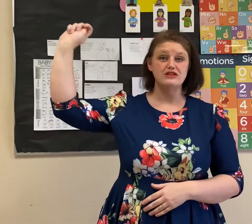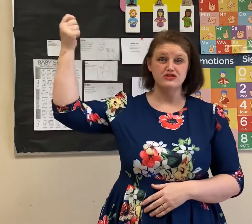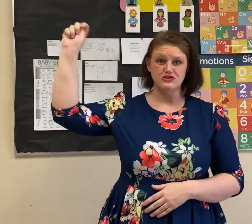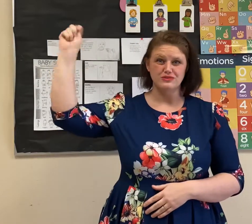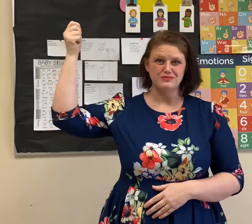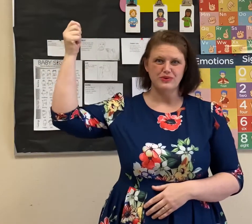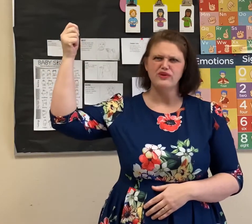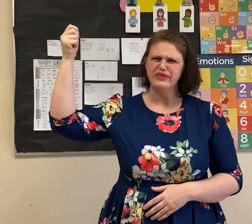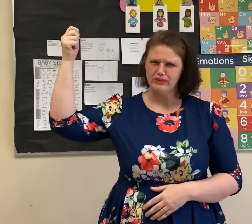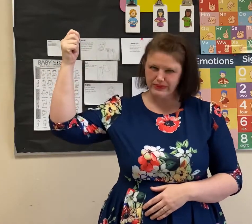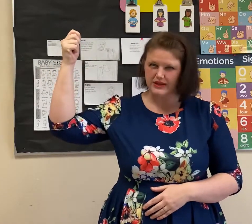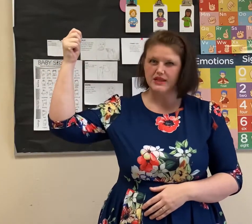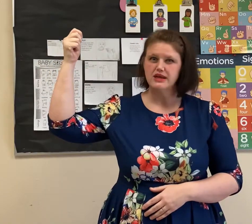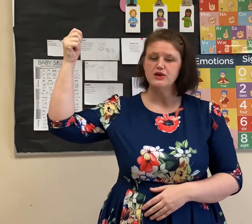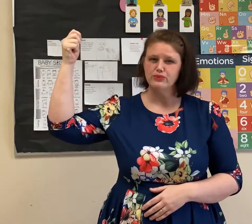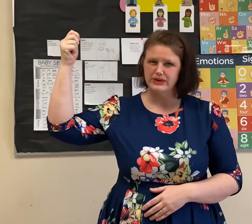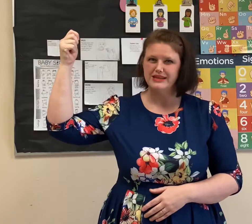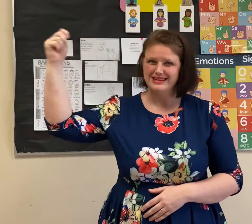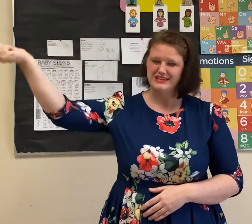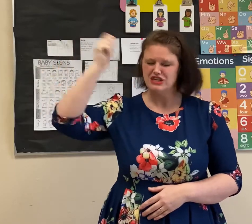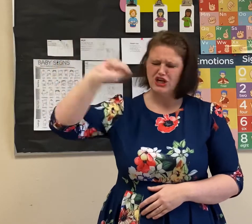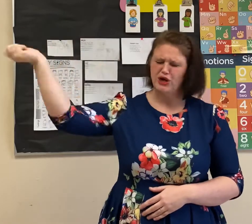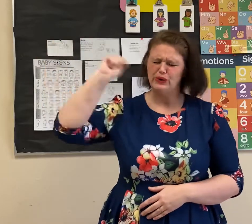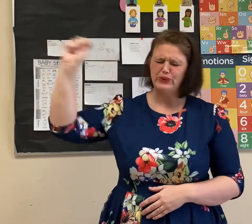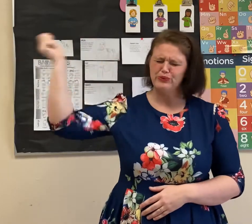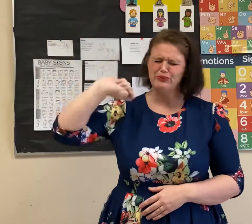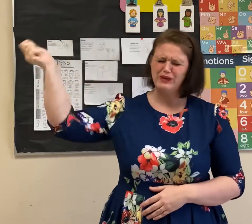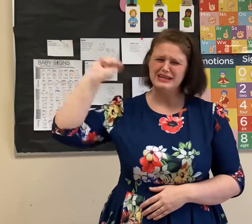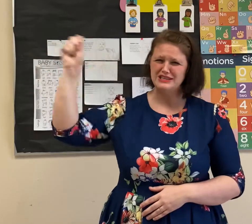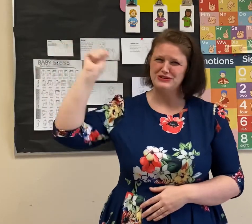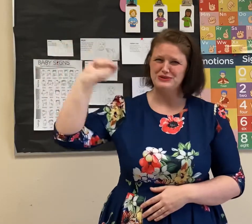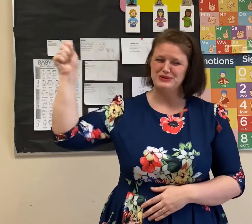restroom, or if they really, really need to go, restroom.